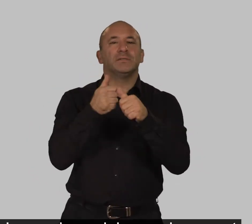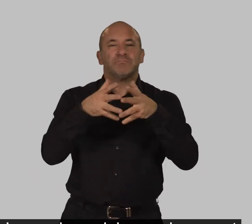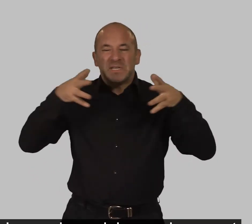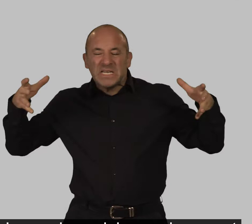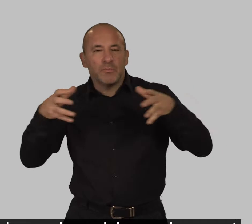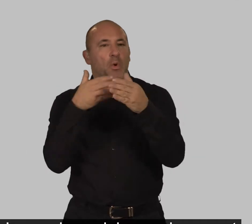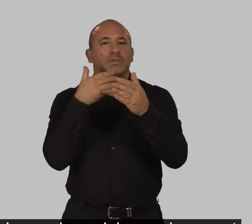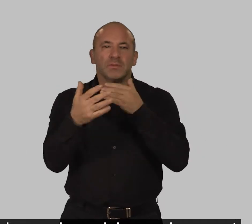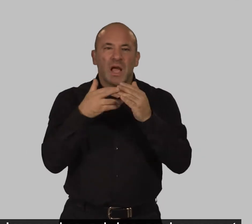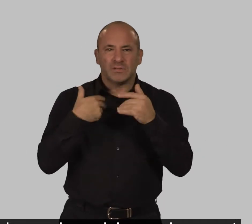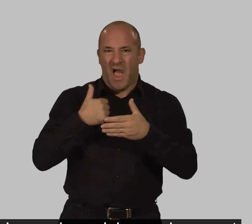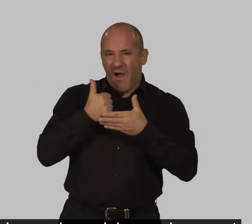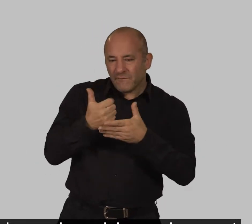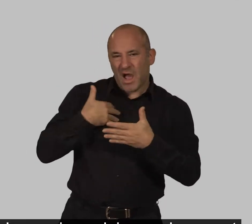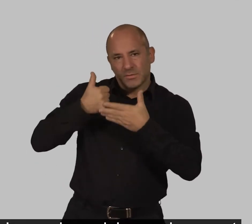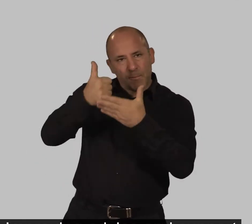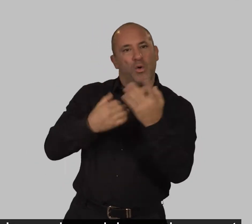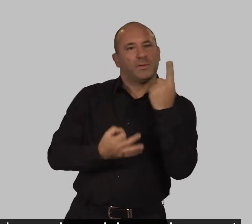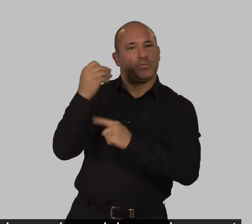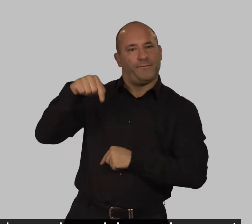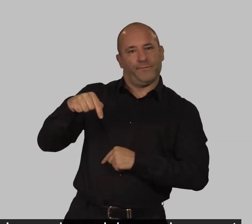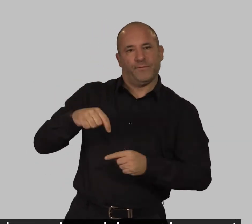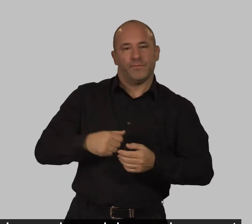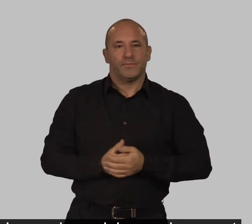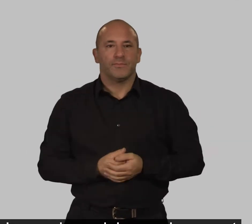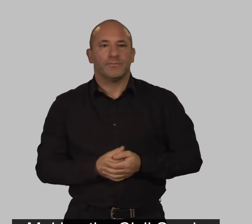improving advice and support for employers of all sizes,